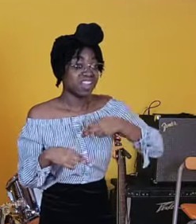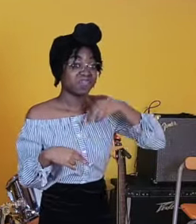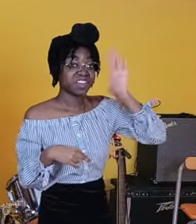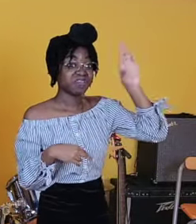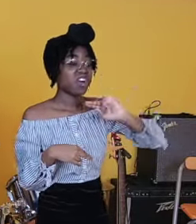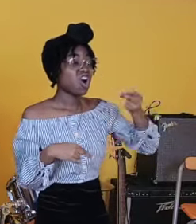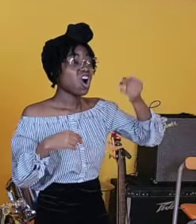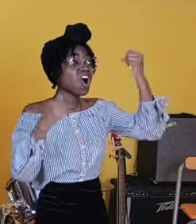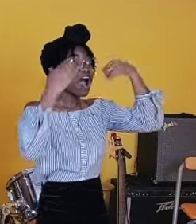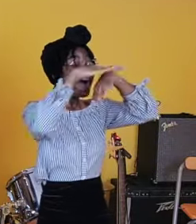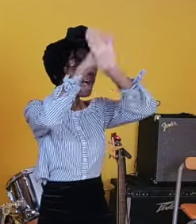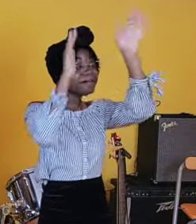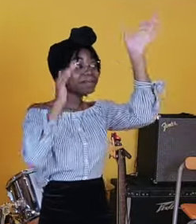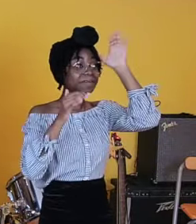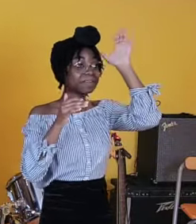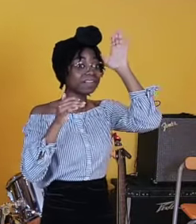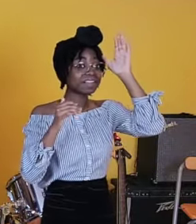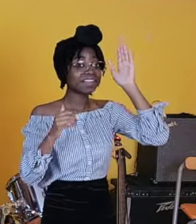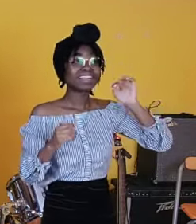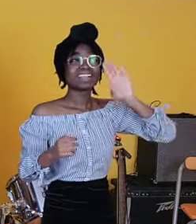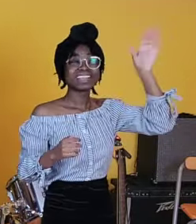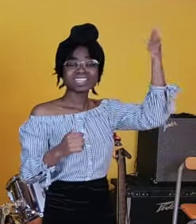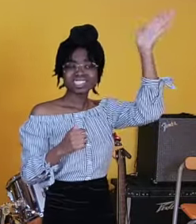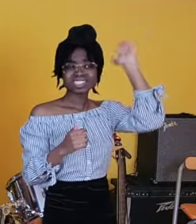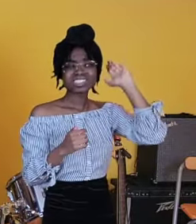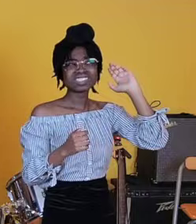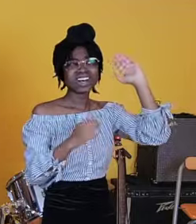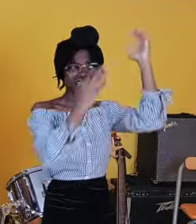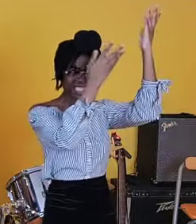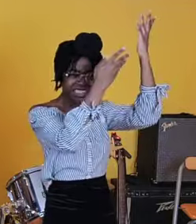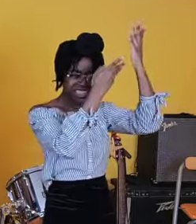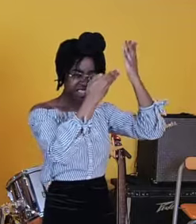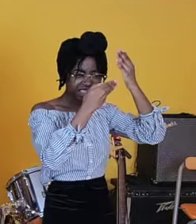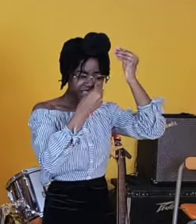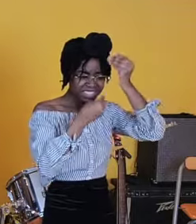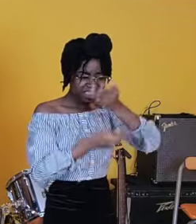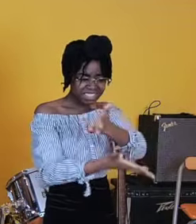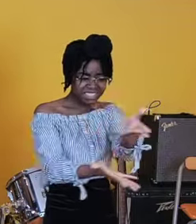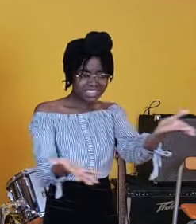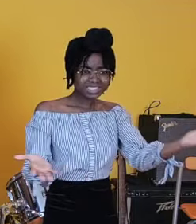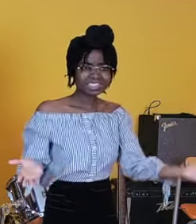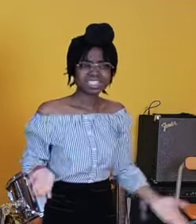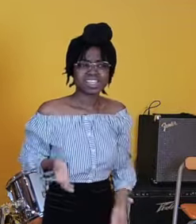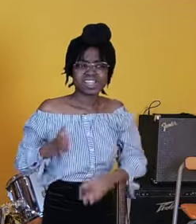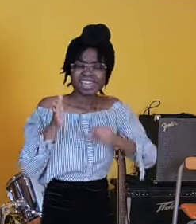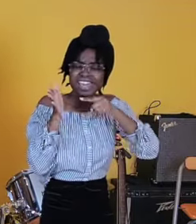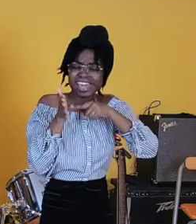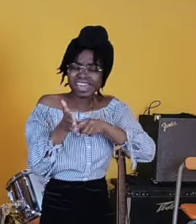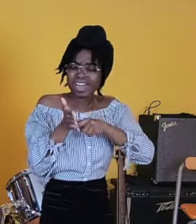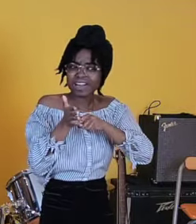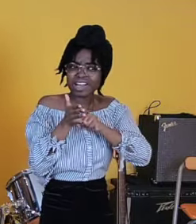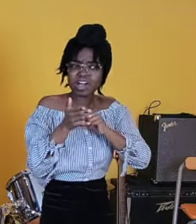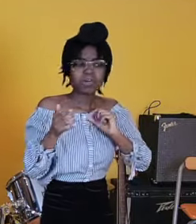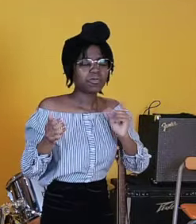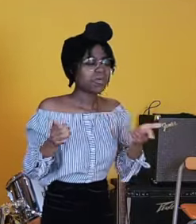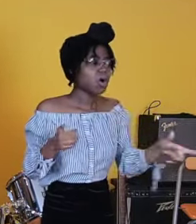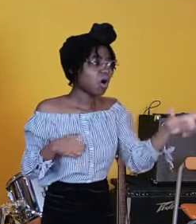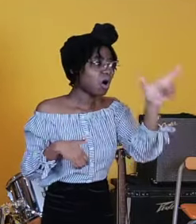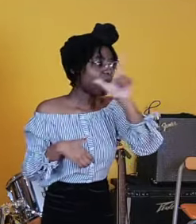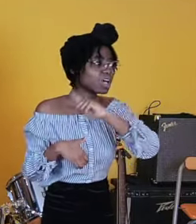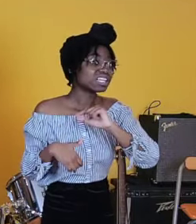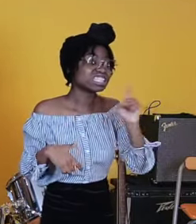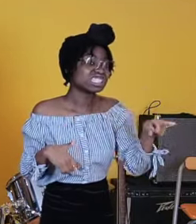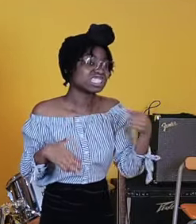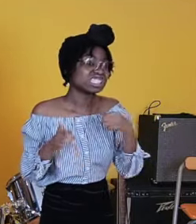Father. He is God, and he provides the example that all of us need to follow. He gave the example to Adam and